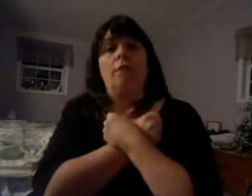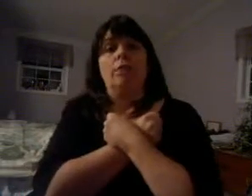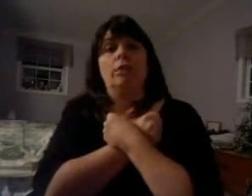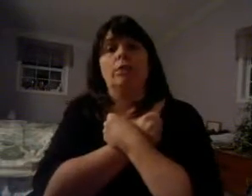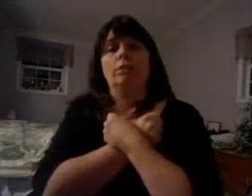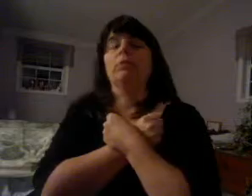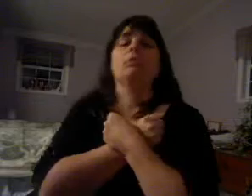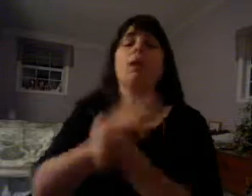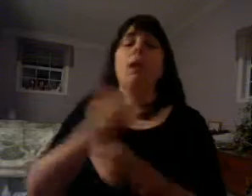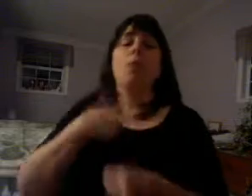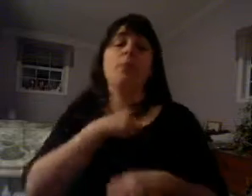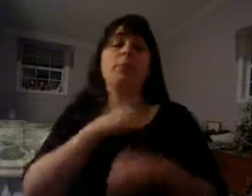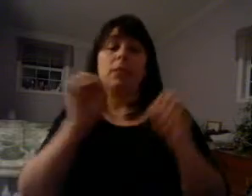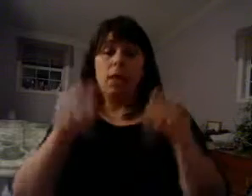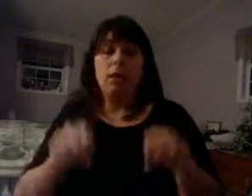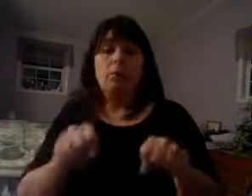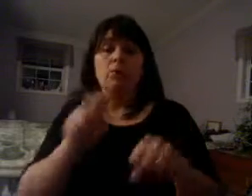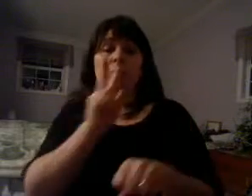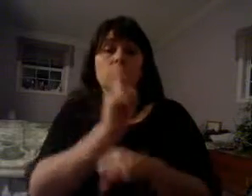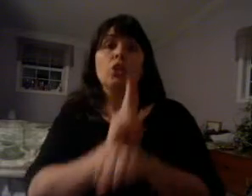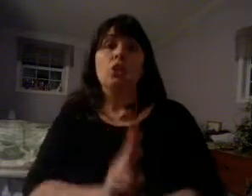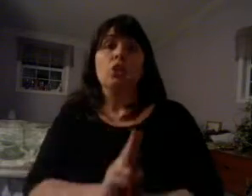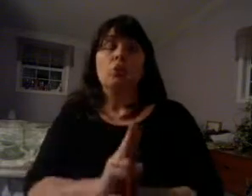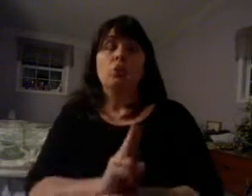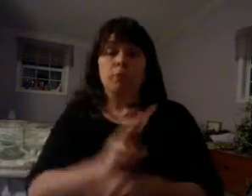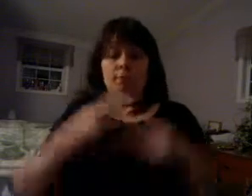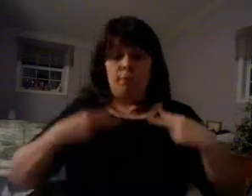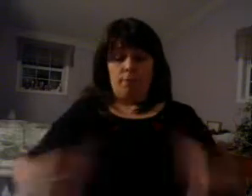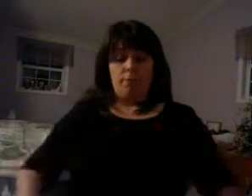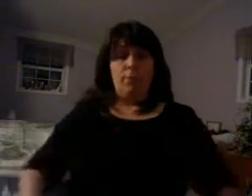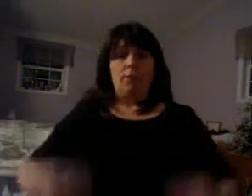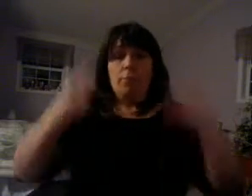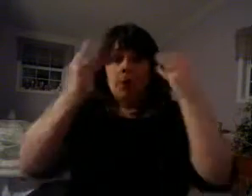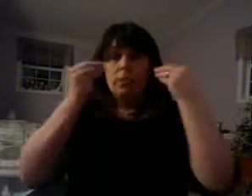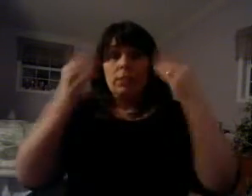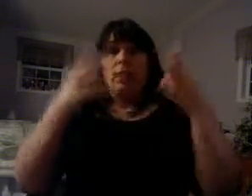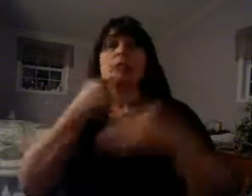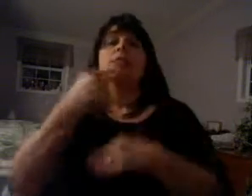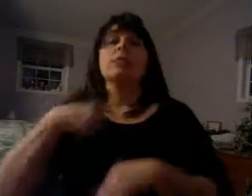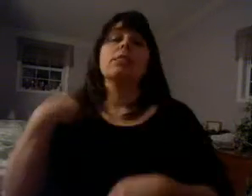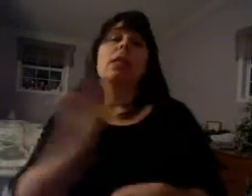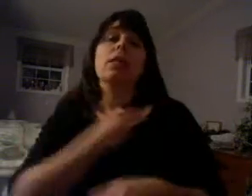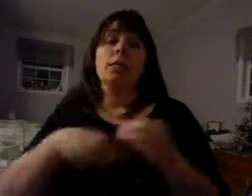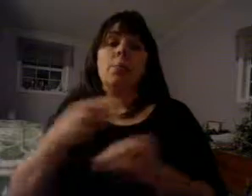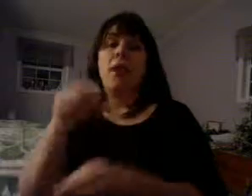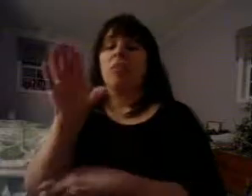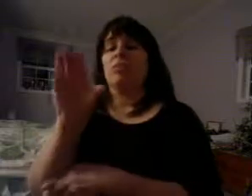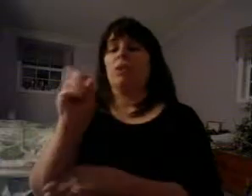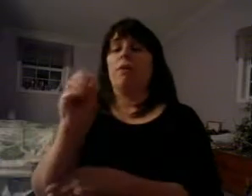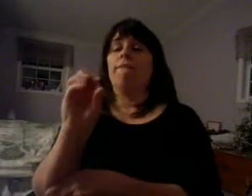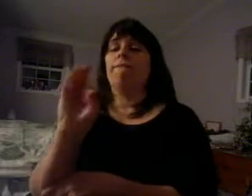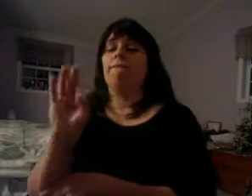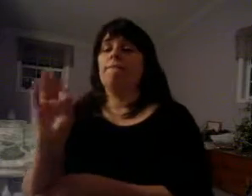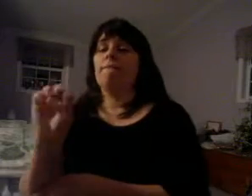always been able to use victim data to also tell us about offenders. But the Baltimore data and some data that's from St.